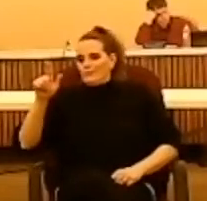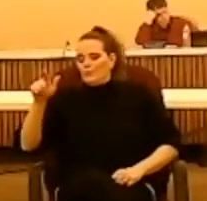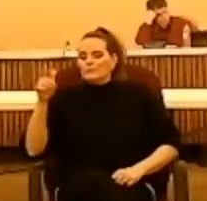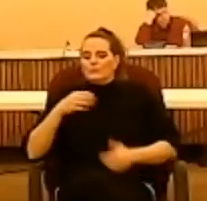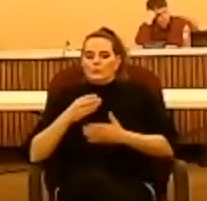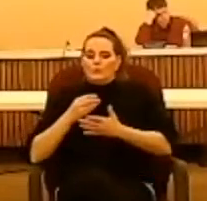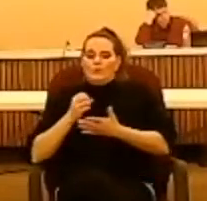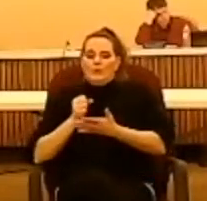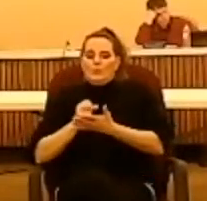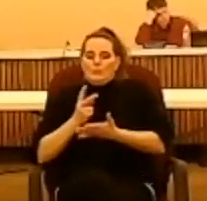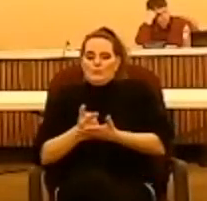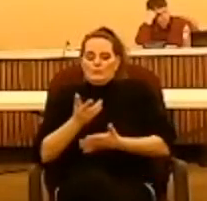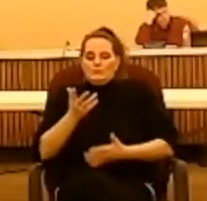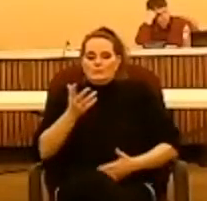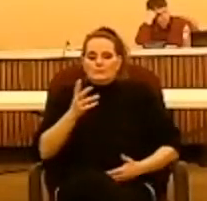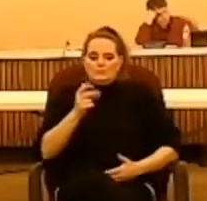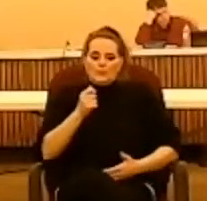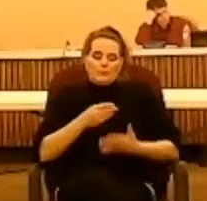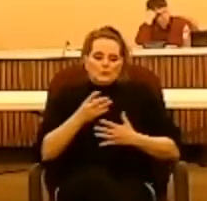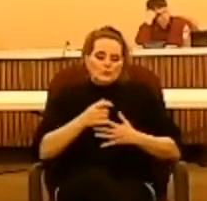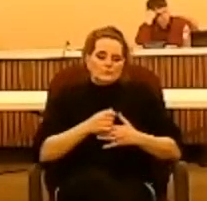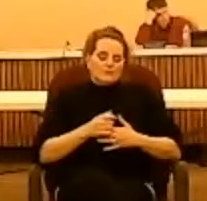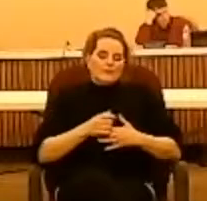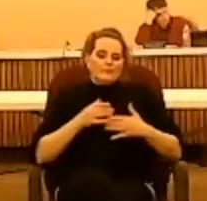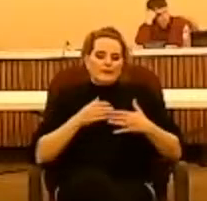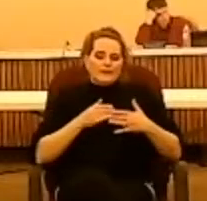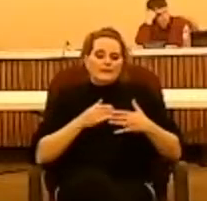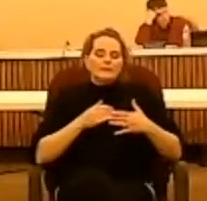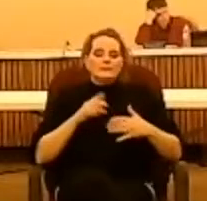new replacement dump truck with plow equipment.